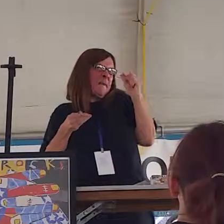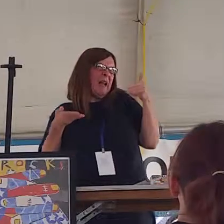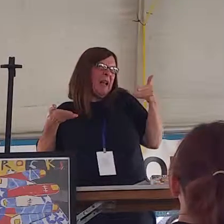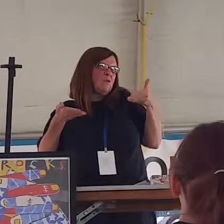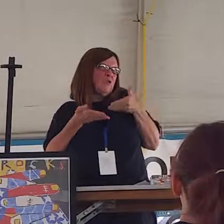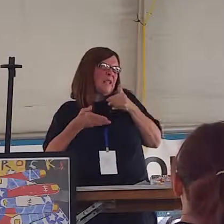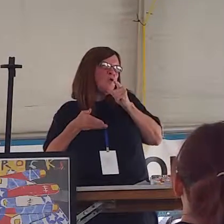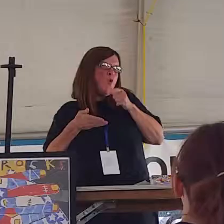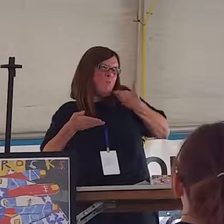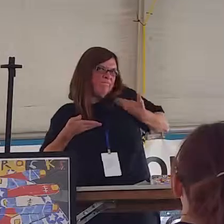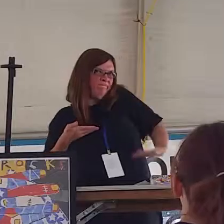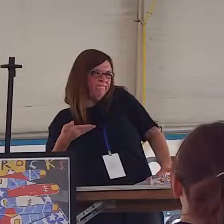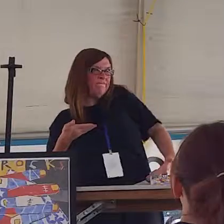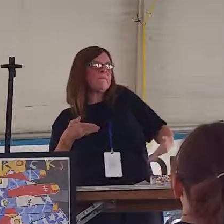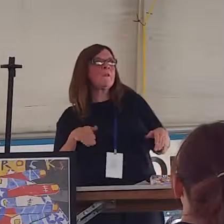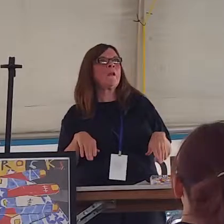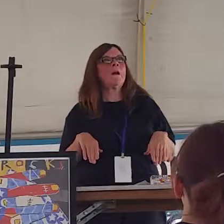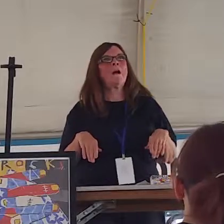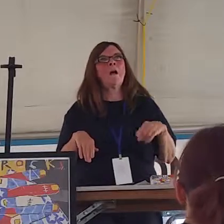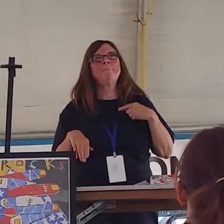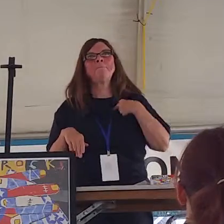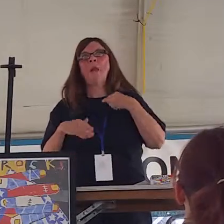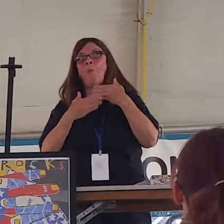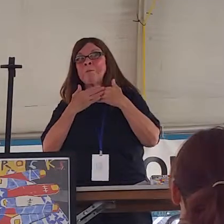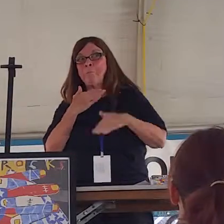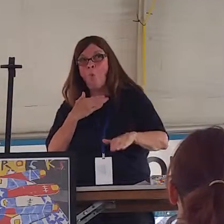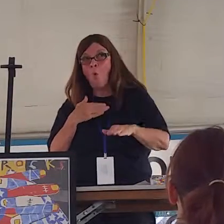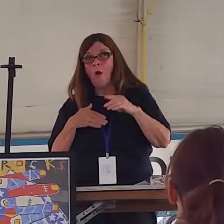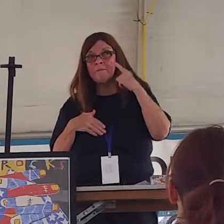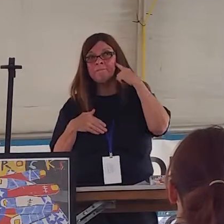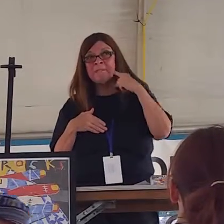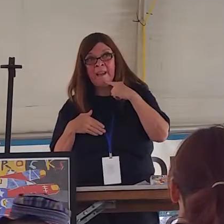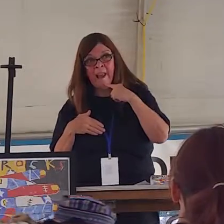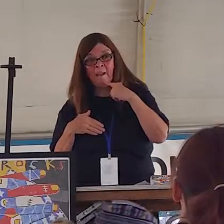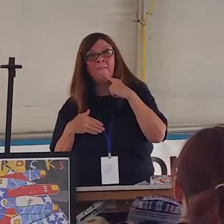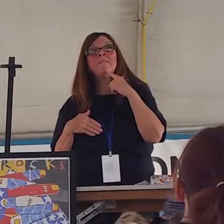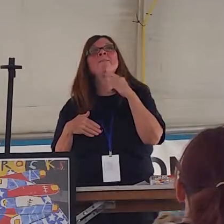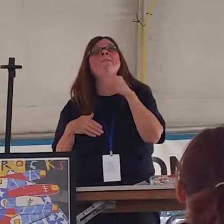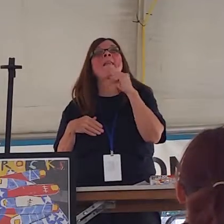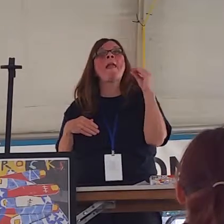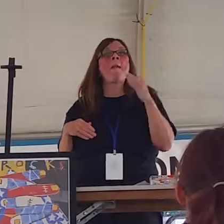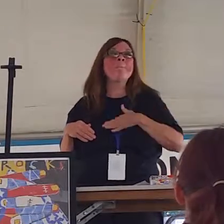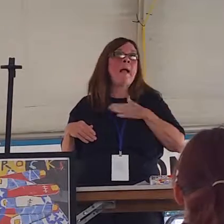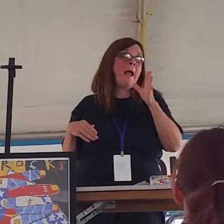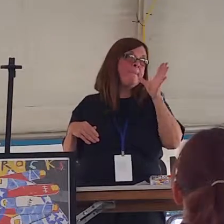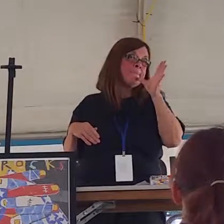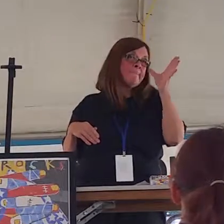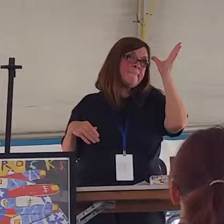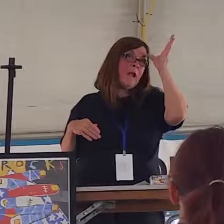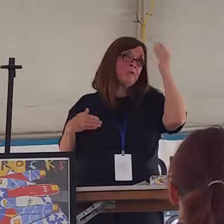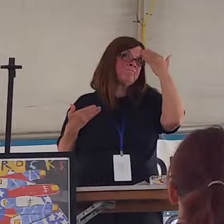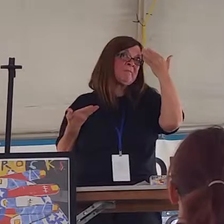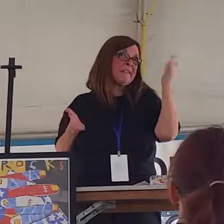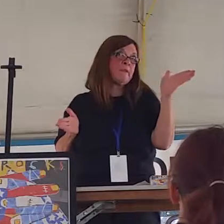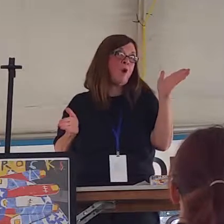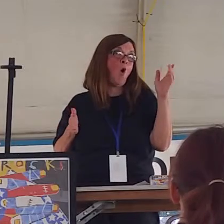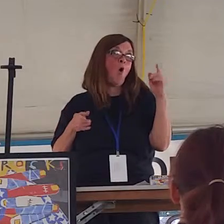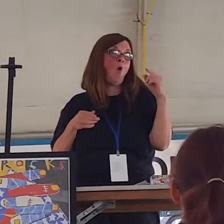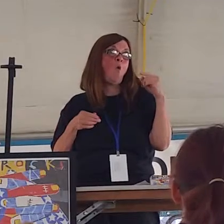So I'd like to give you a little bit of an introduction to myself. I was born deaf. My parents